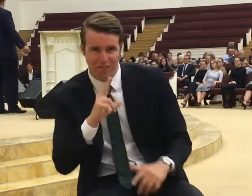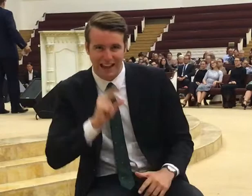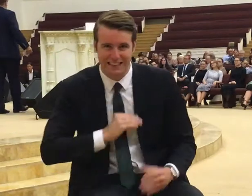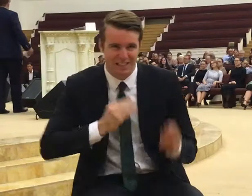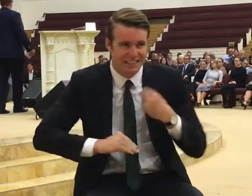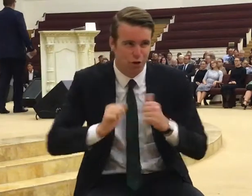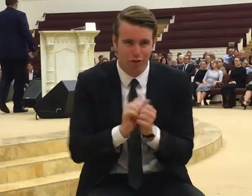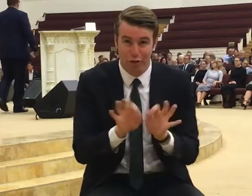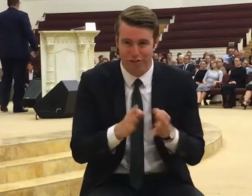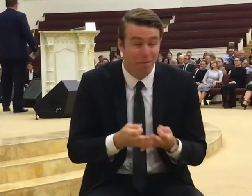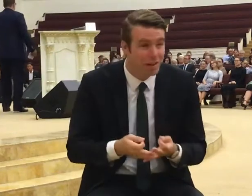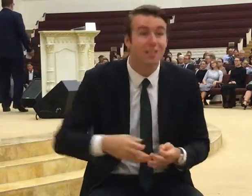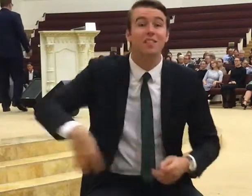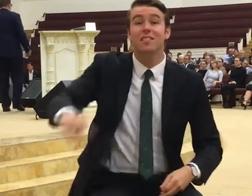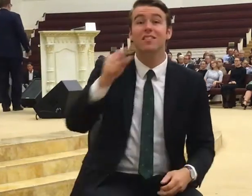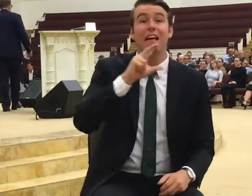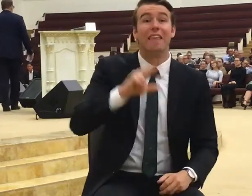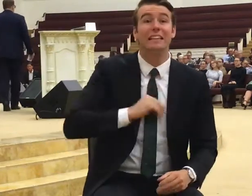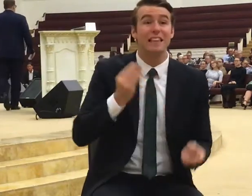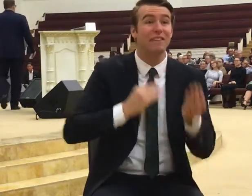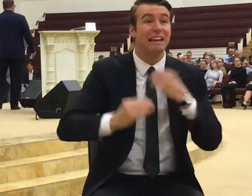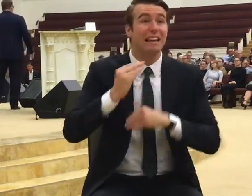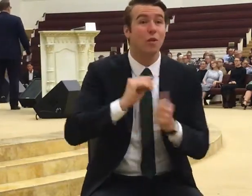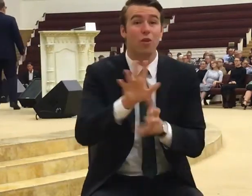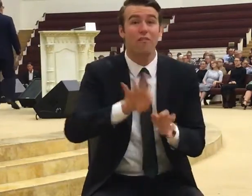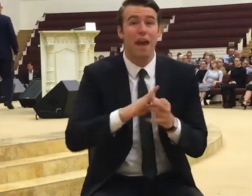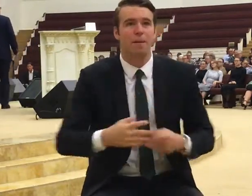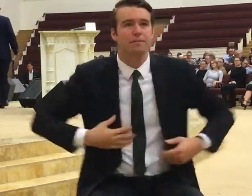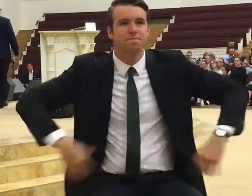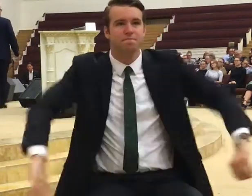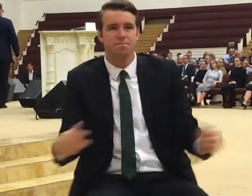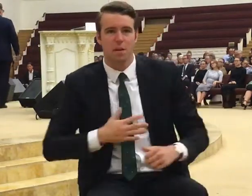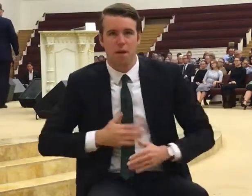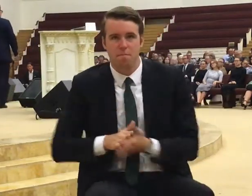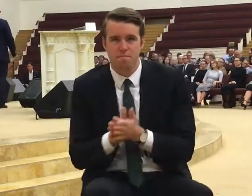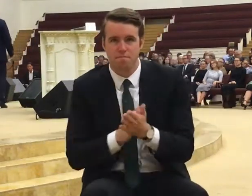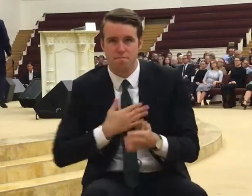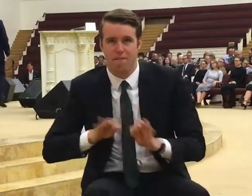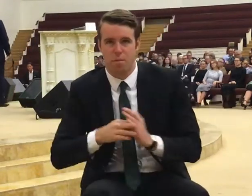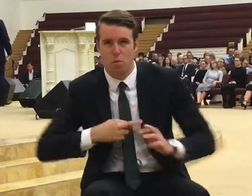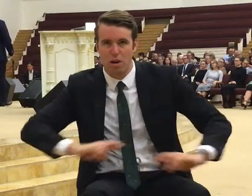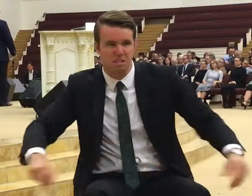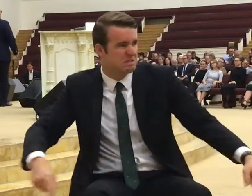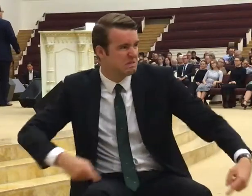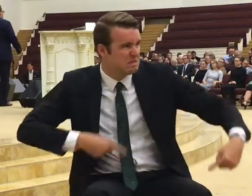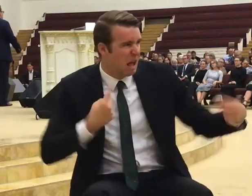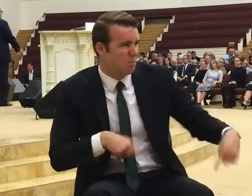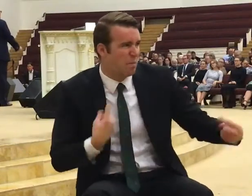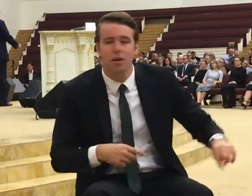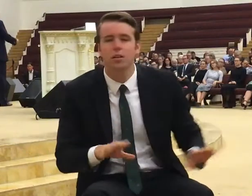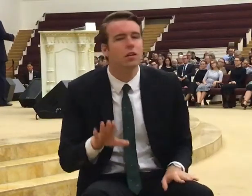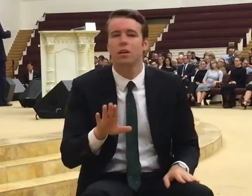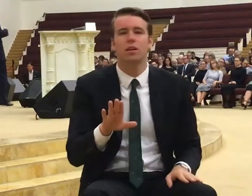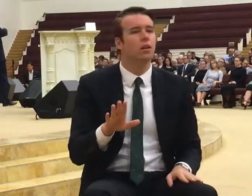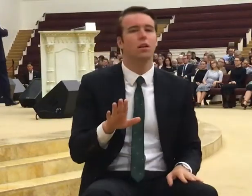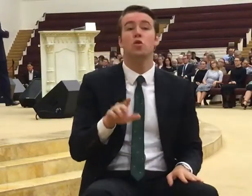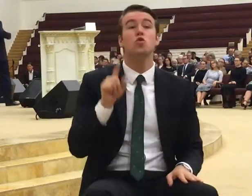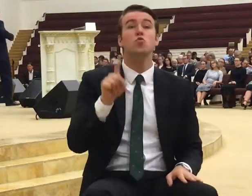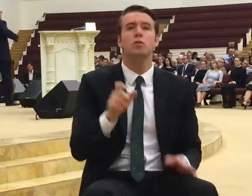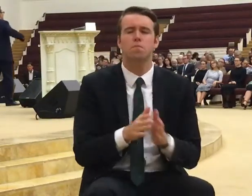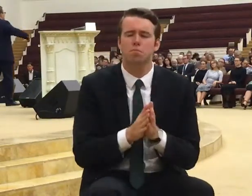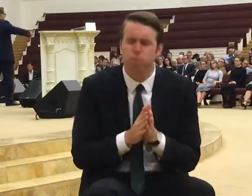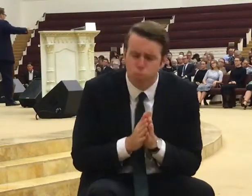Instead of going to Thanksgiving dinner this year to debate your unsaved family, what you ought to do is pray